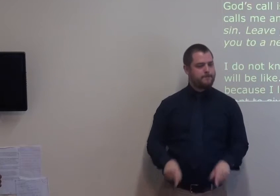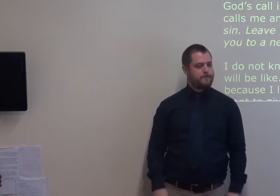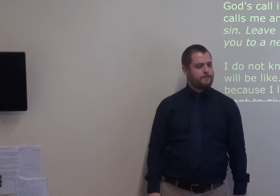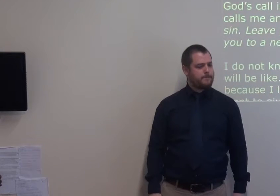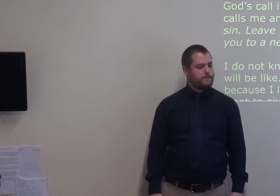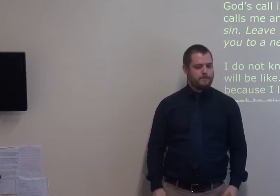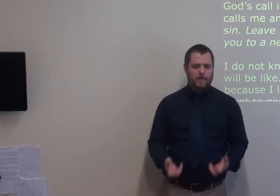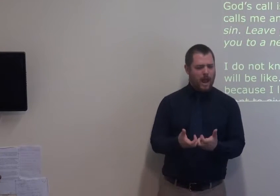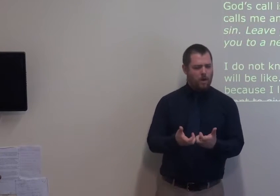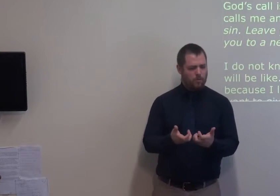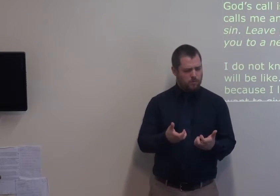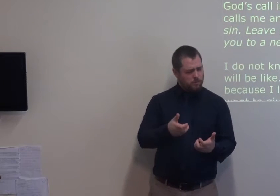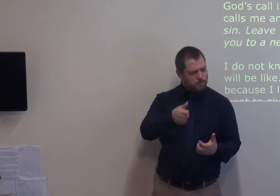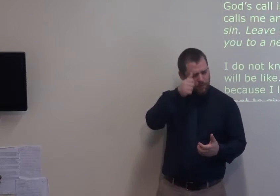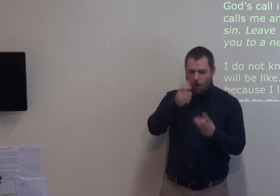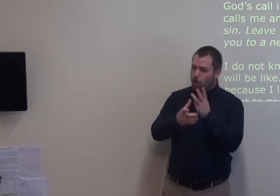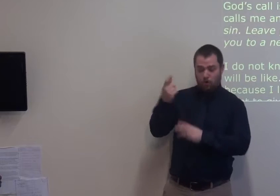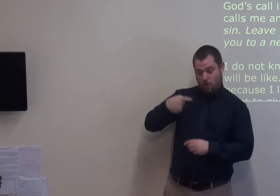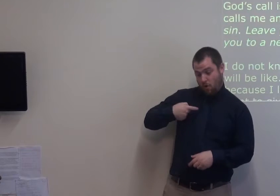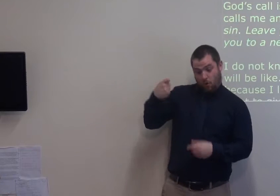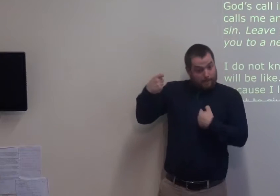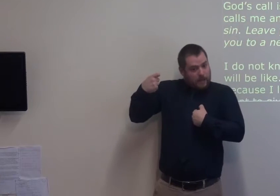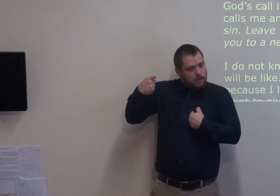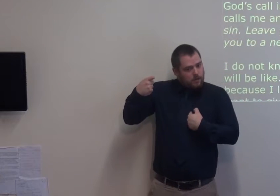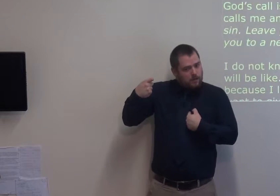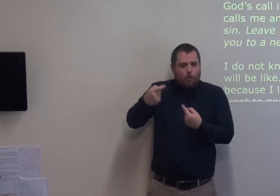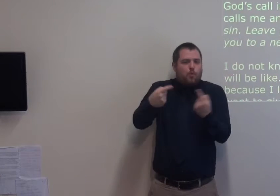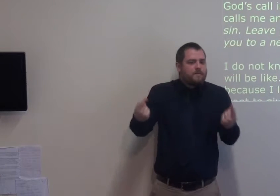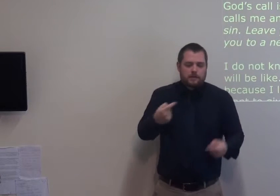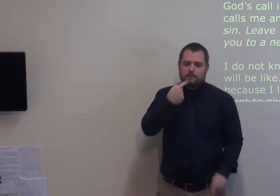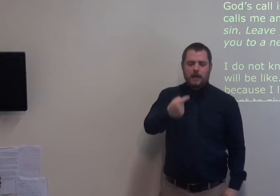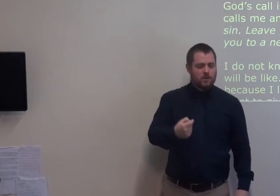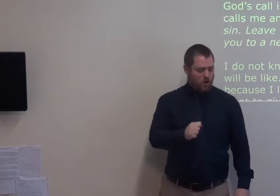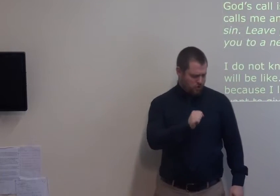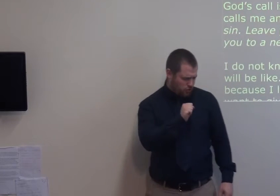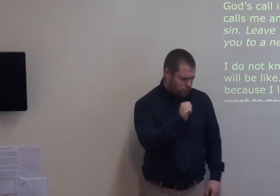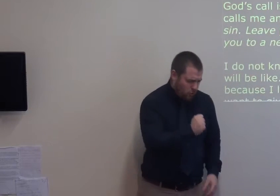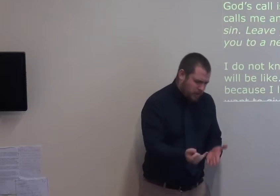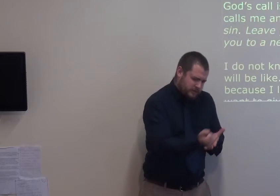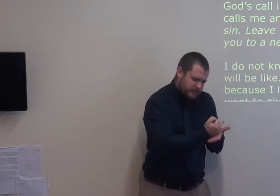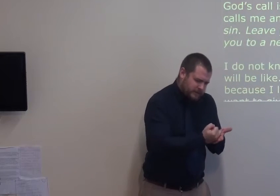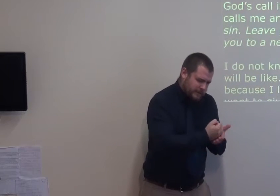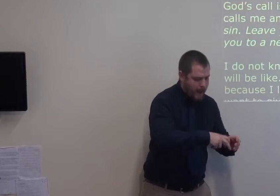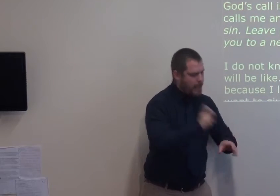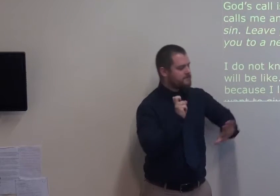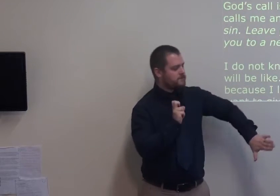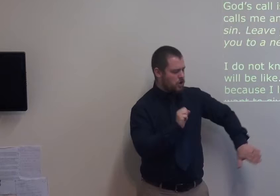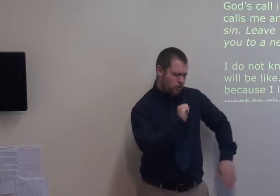God calls me and says, leave your sin, leave your old life. I will lead you to a